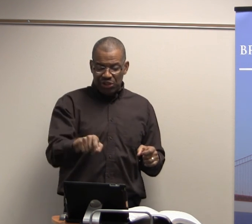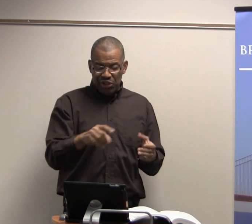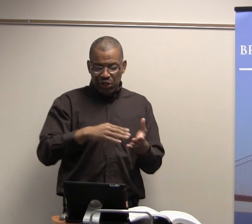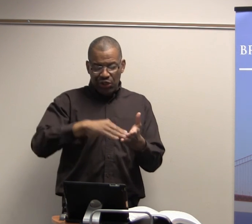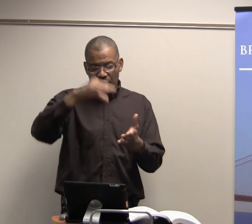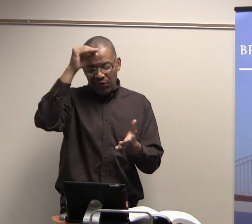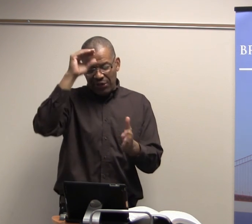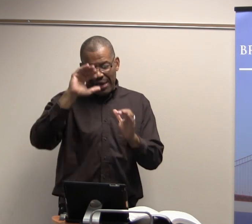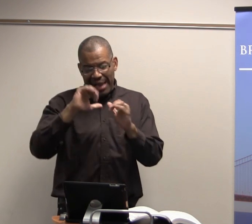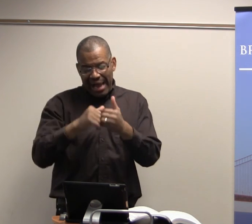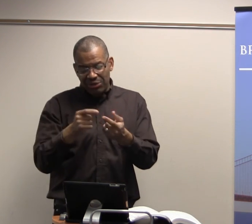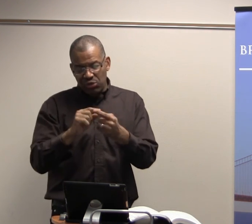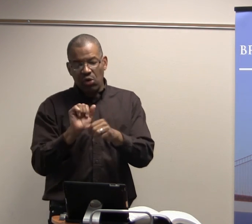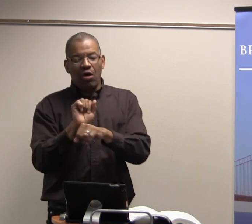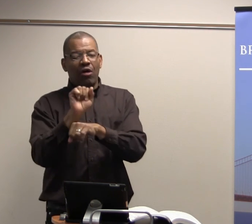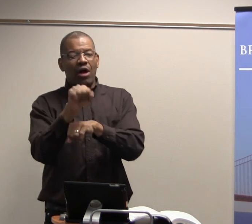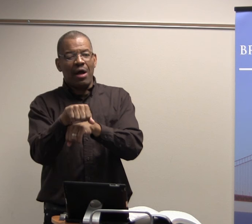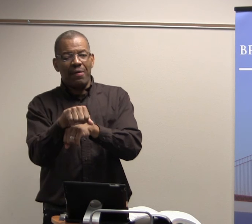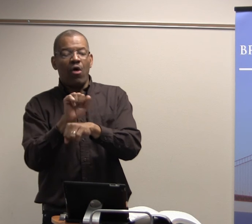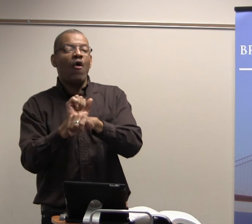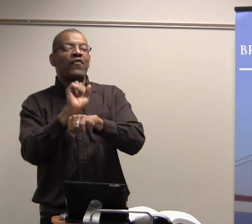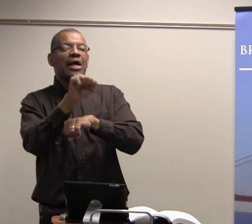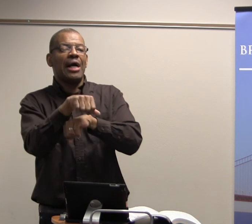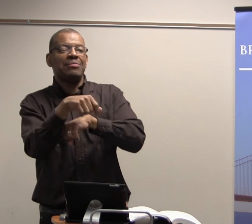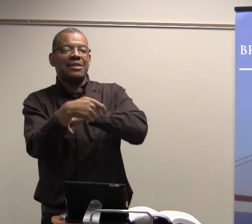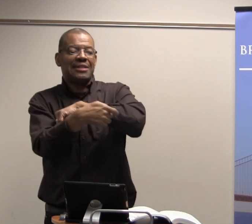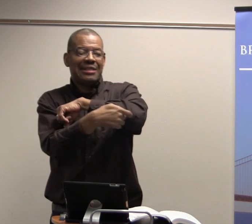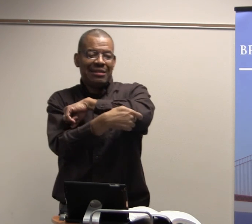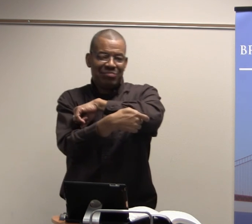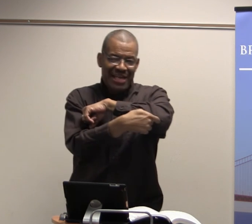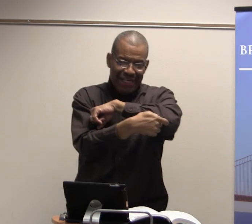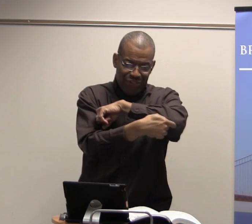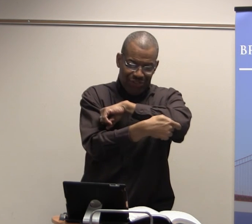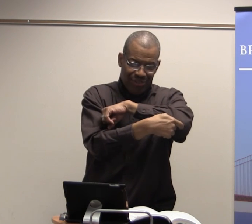must learn how to overcome temptation.